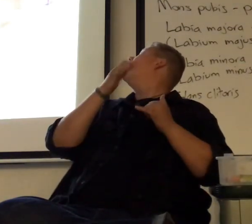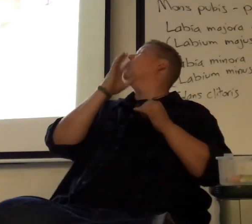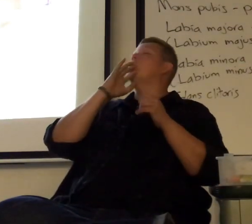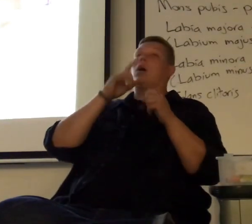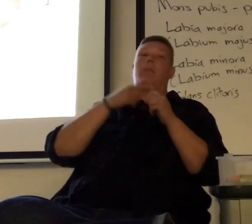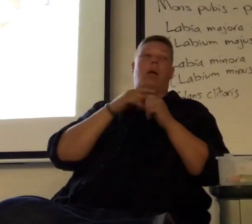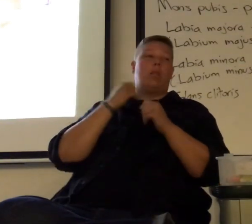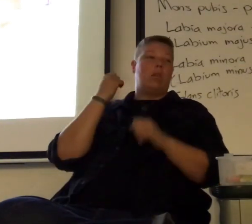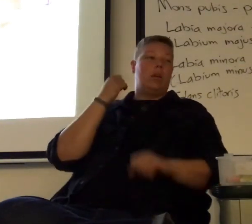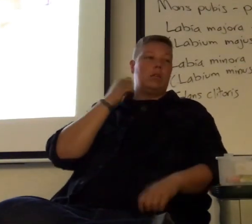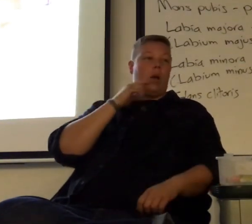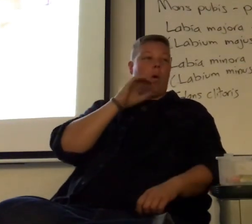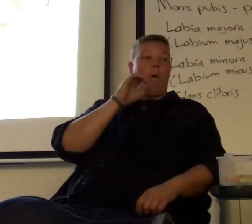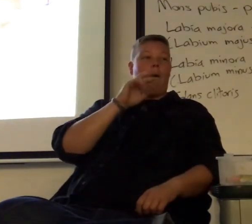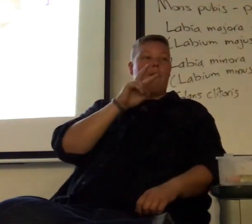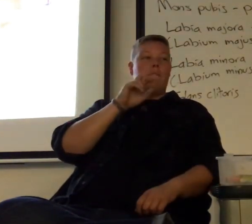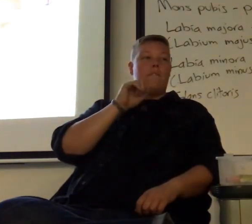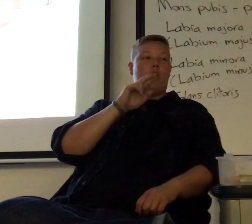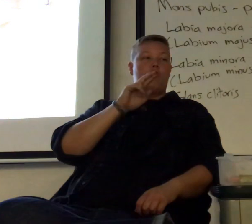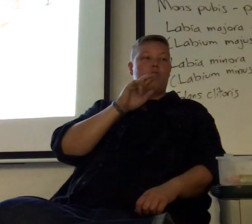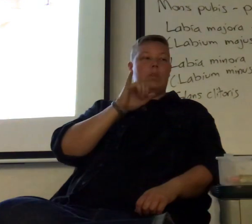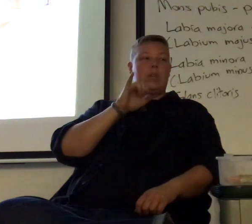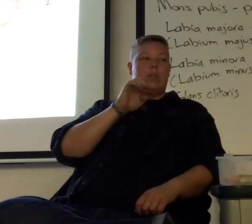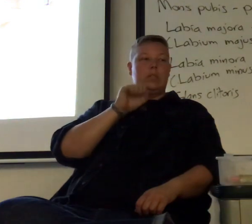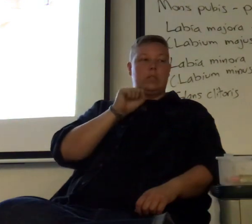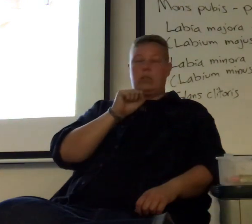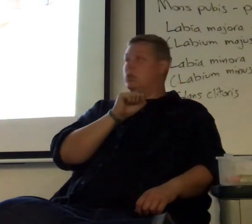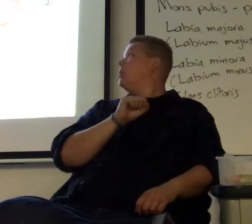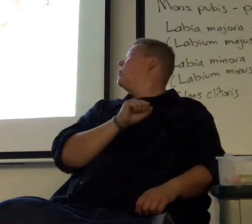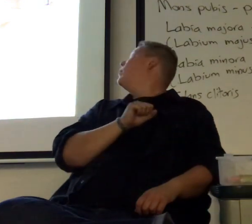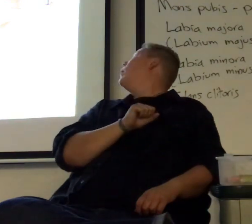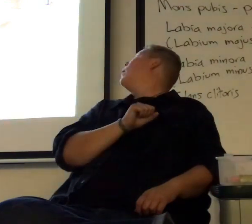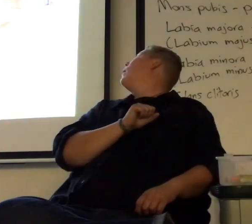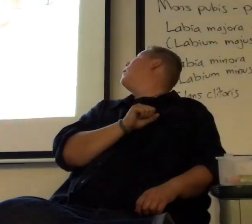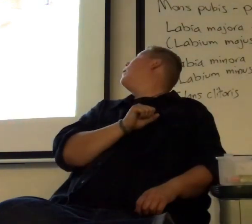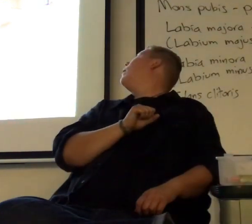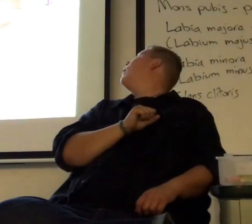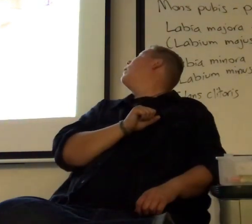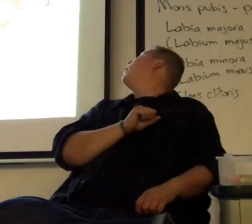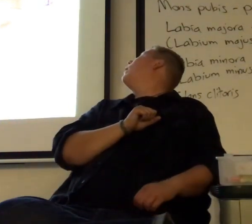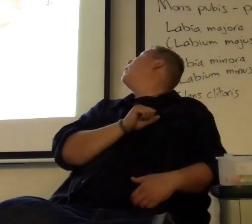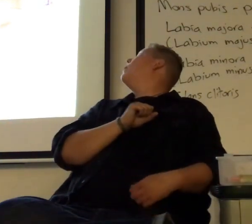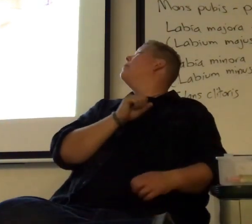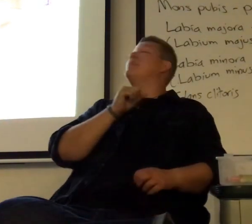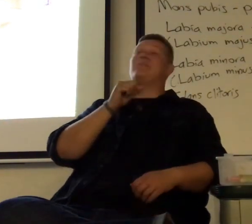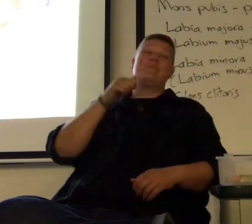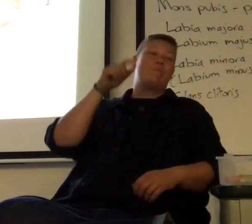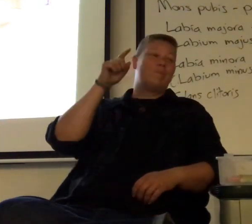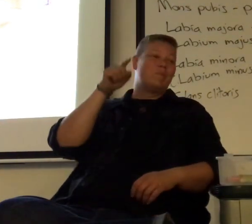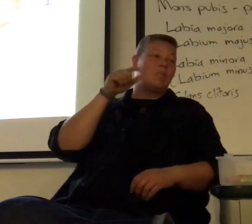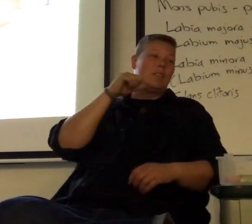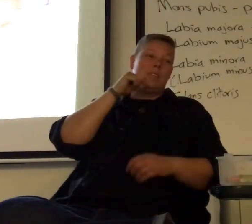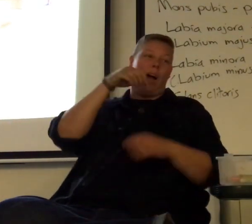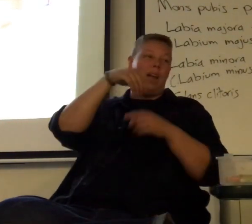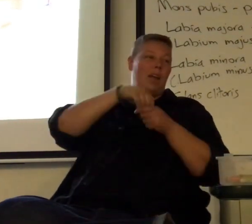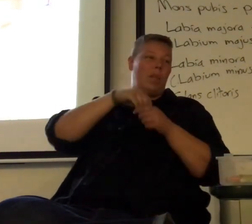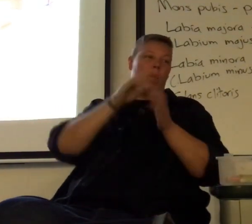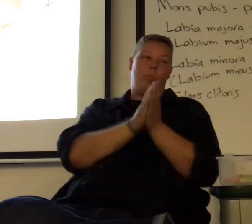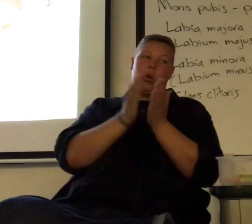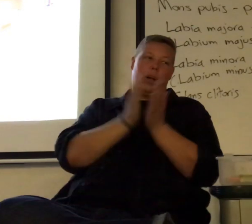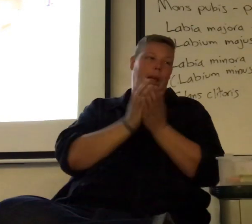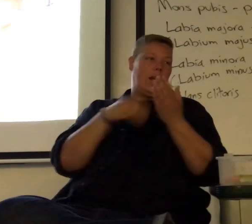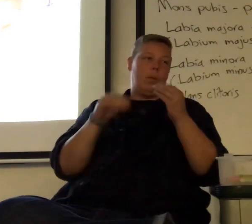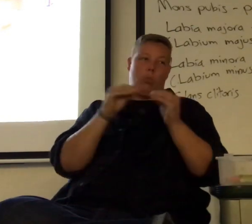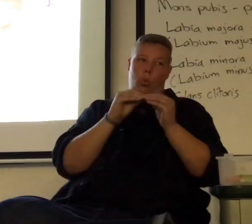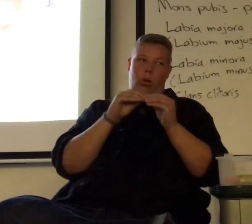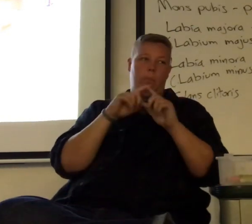ovaries. Now this picture was dropped from the book, but you still have it on your PowerPoint slides. Okay, this is what we're concerned